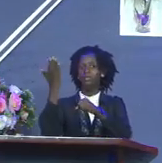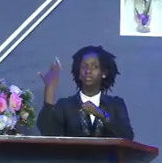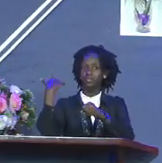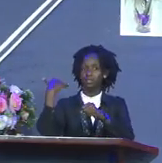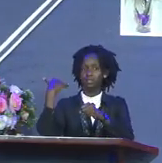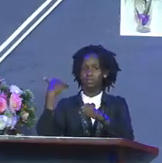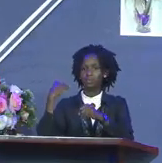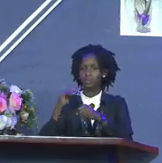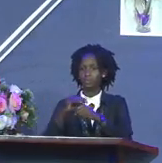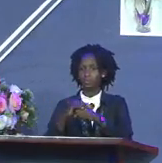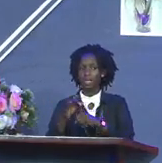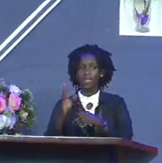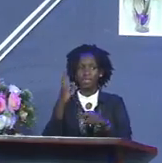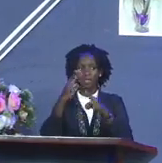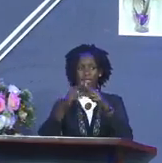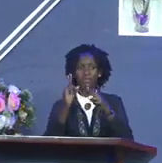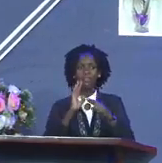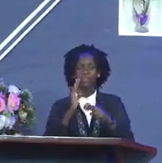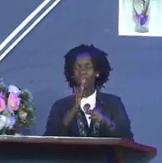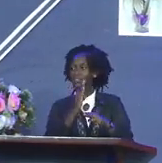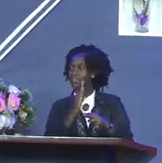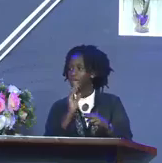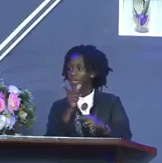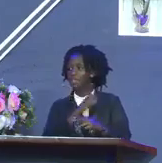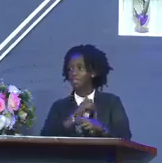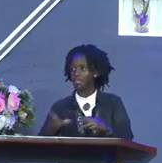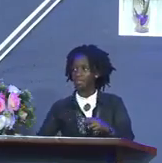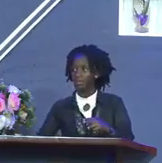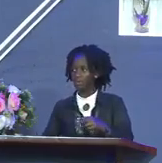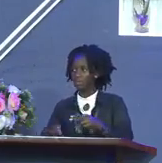One of them called Favor.